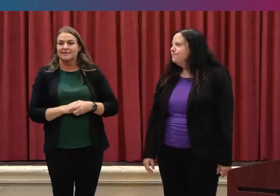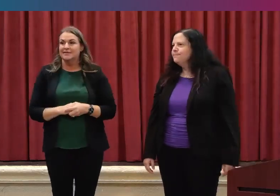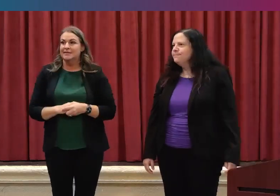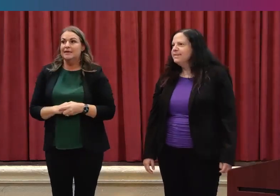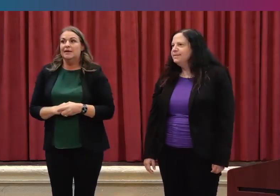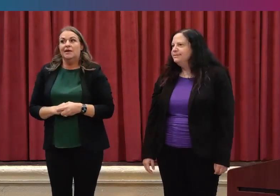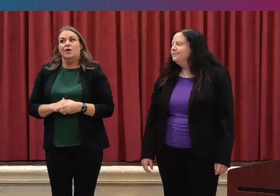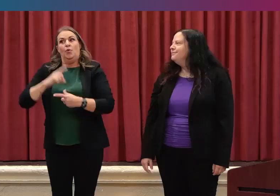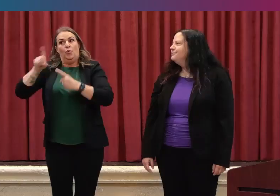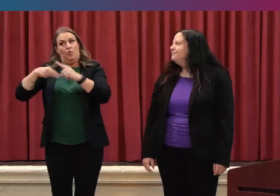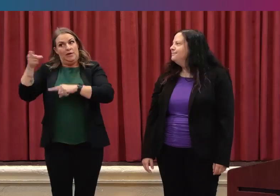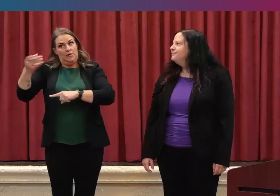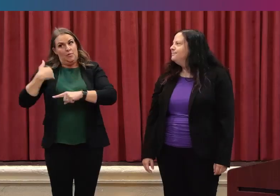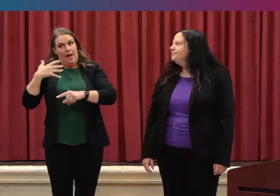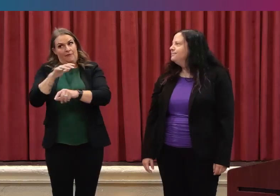maybe 1 to 2 weeks in advance.